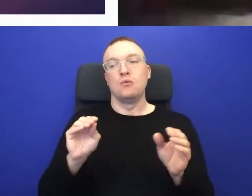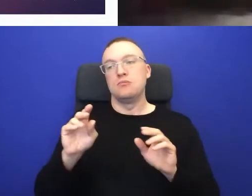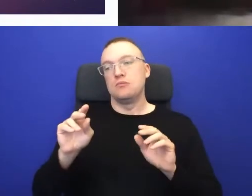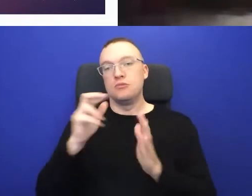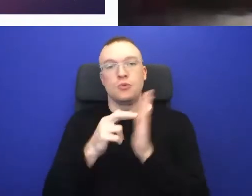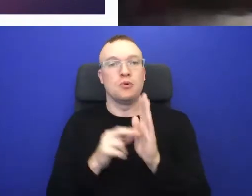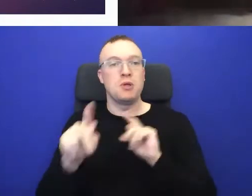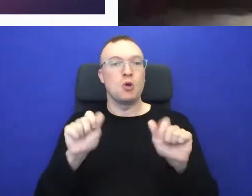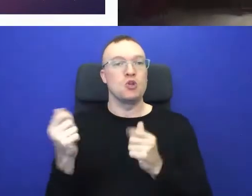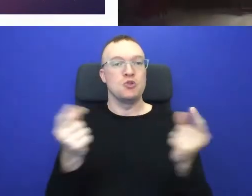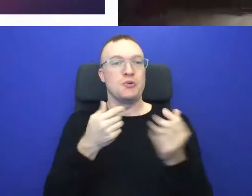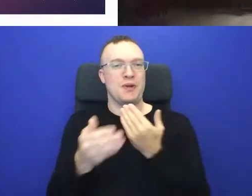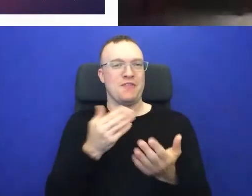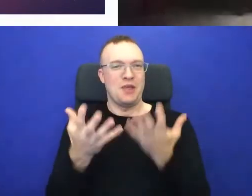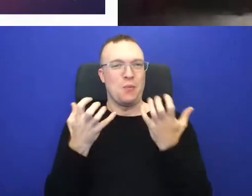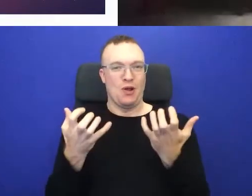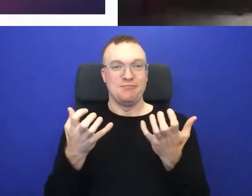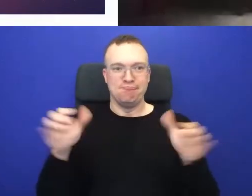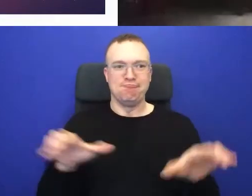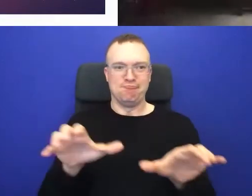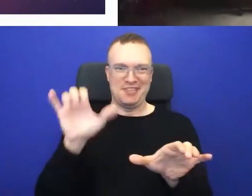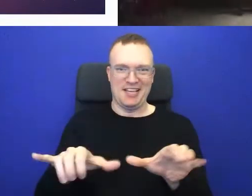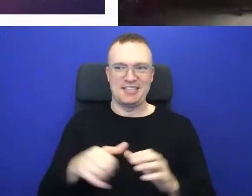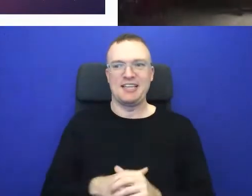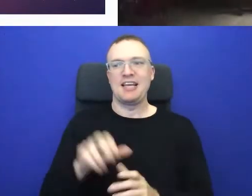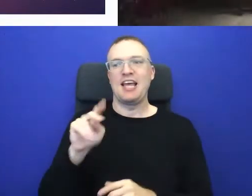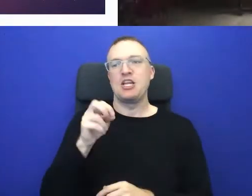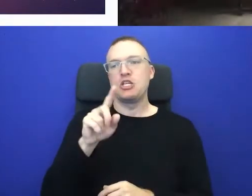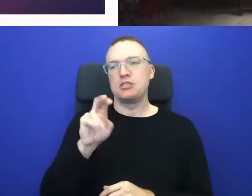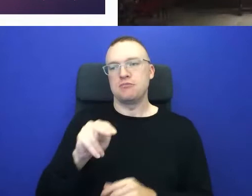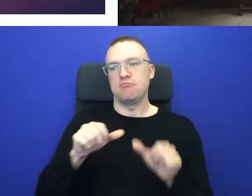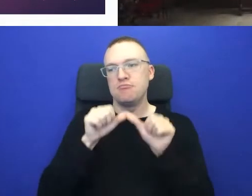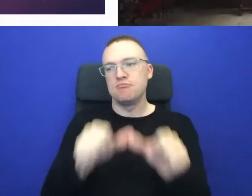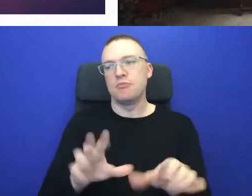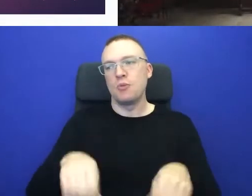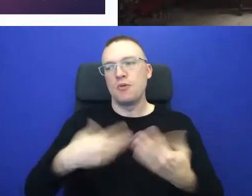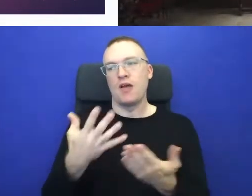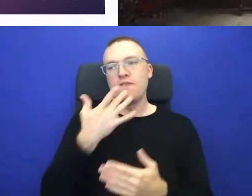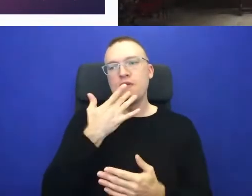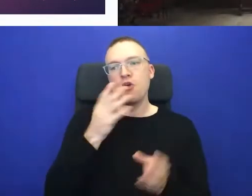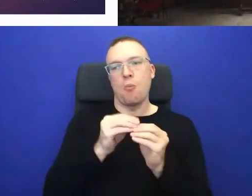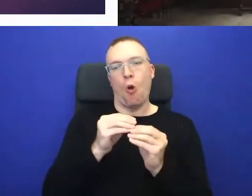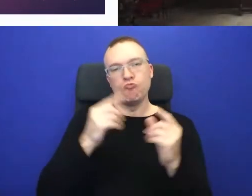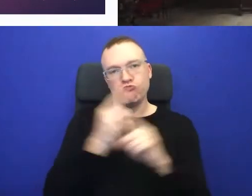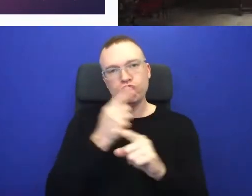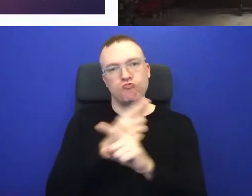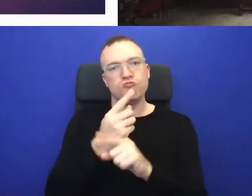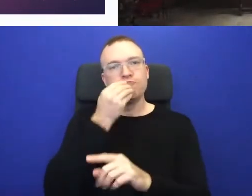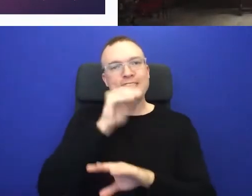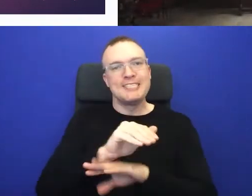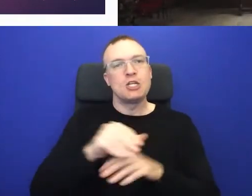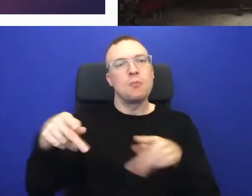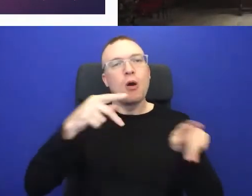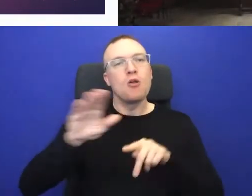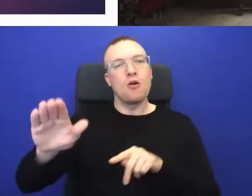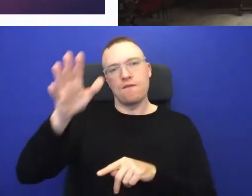and liked they did." Anderson goes on to give a flavour of a more respectable dinner party to which her father,